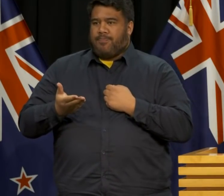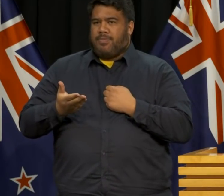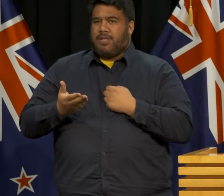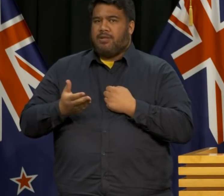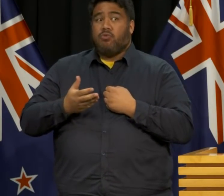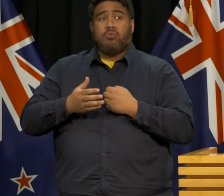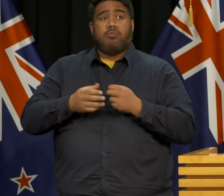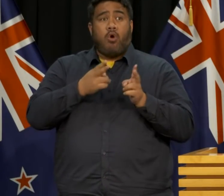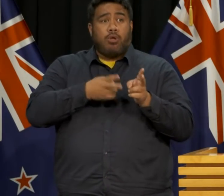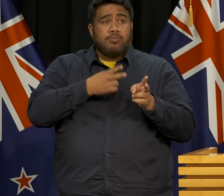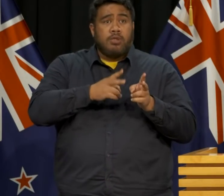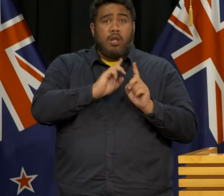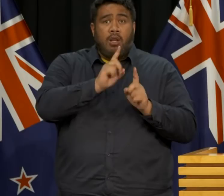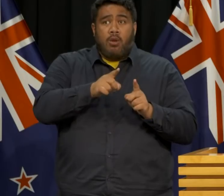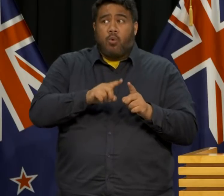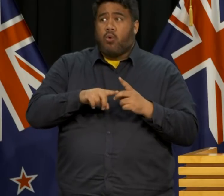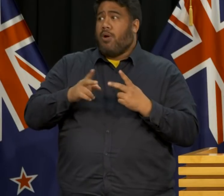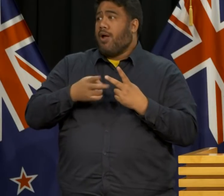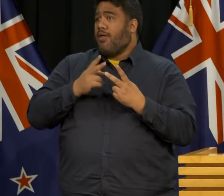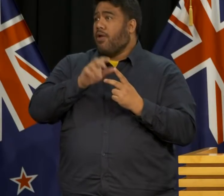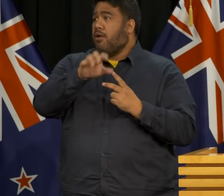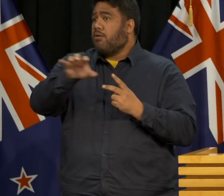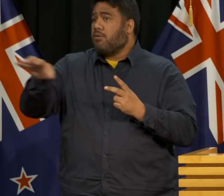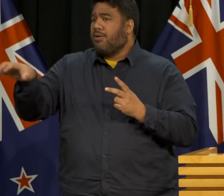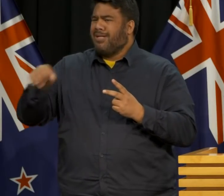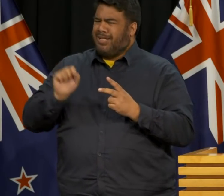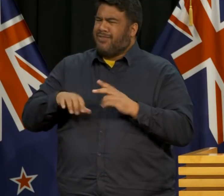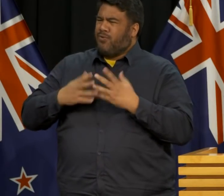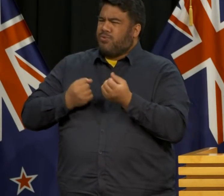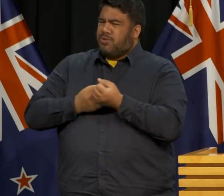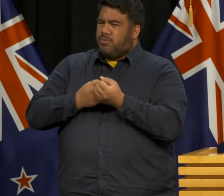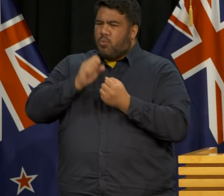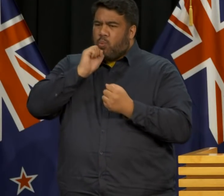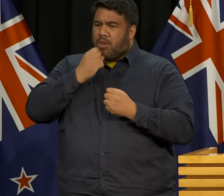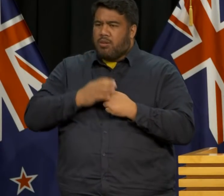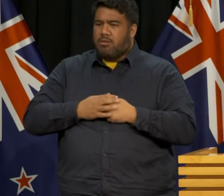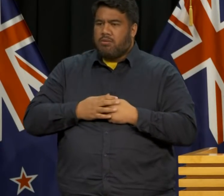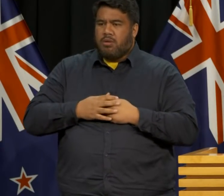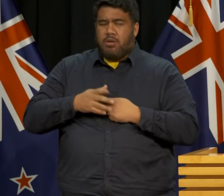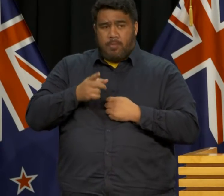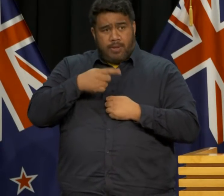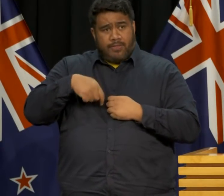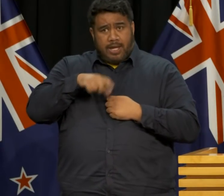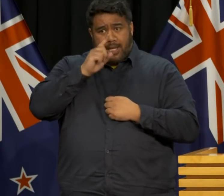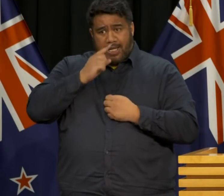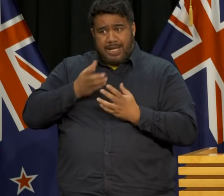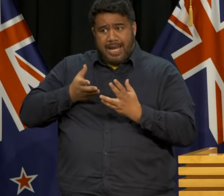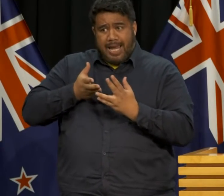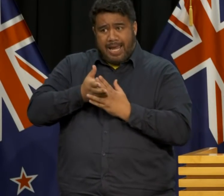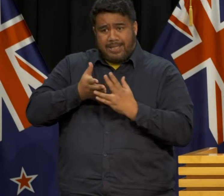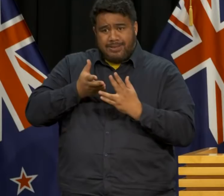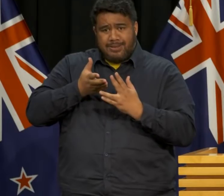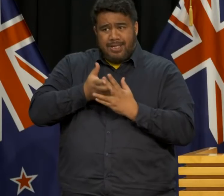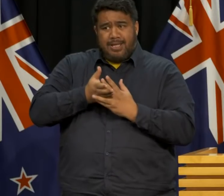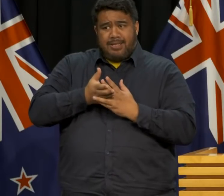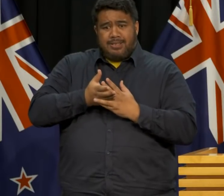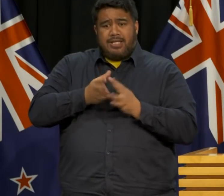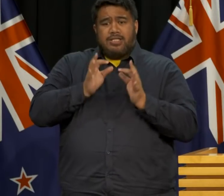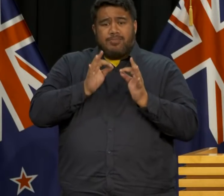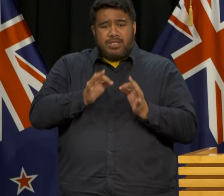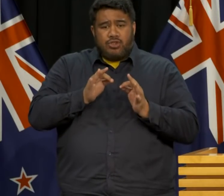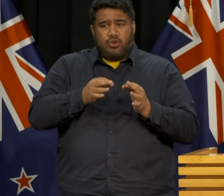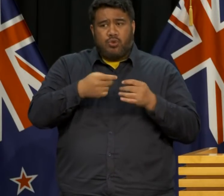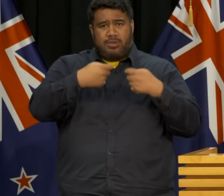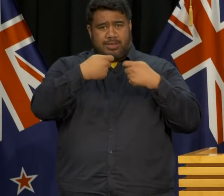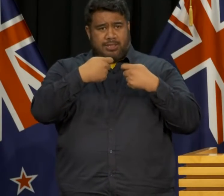were in a hospital or in any other kind of public facility. Controlled amounts of the substances that they crave? Look,